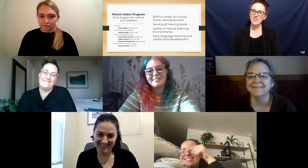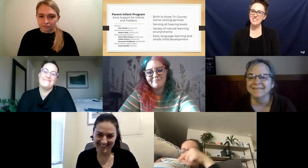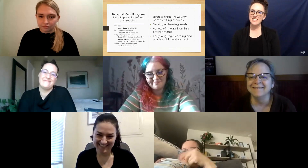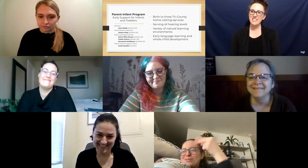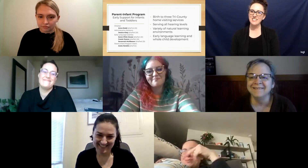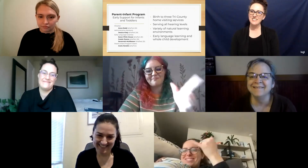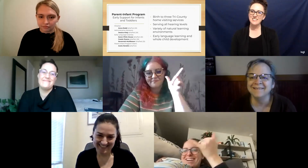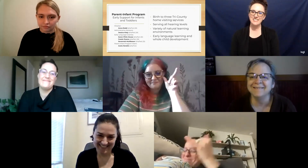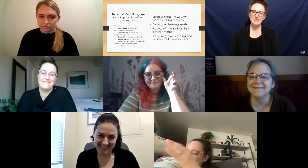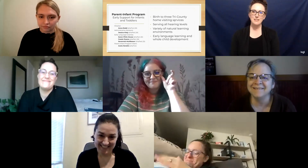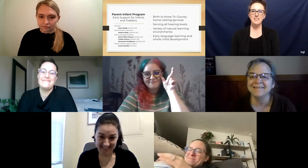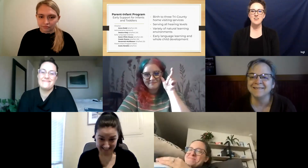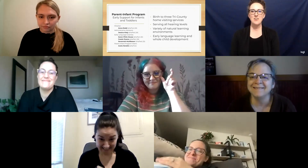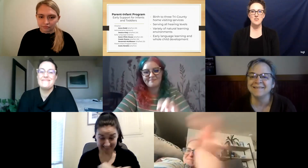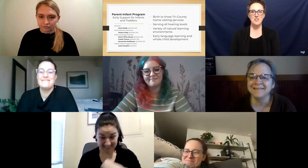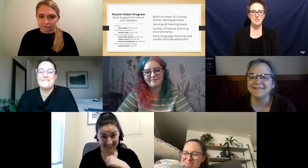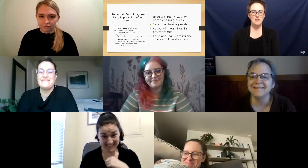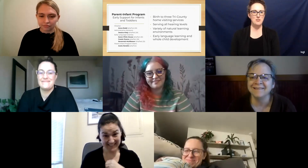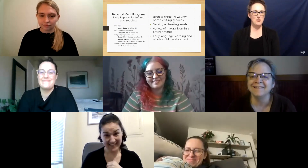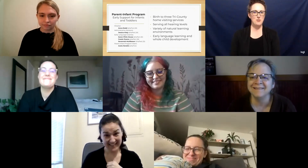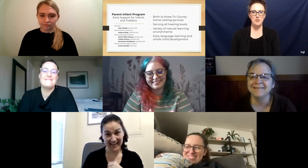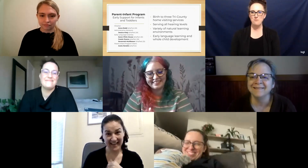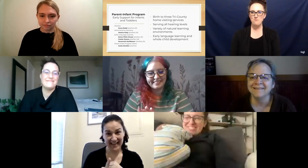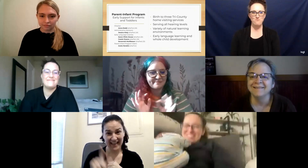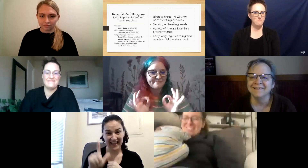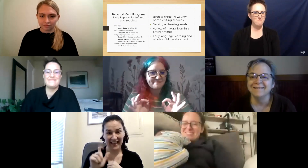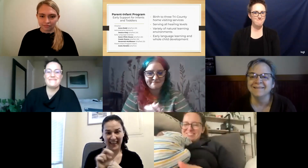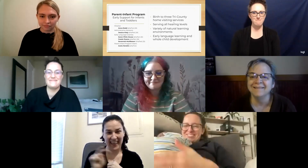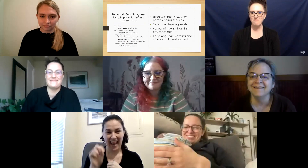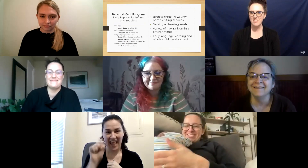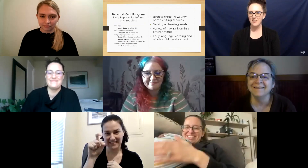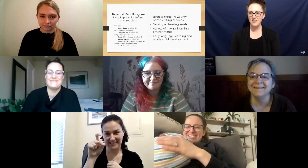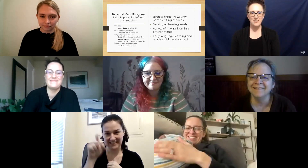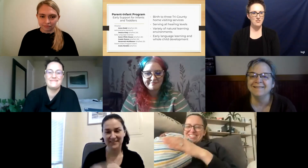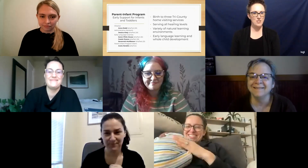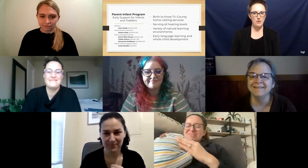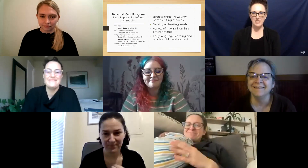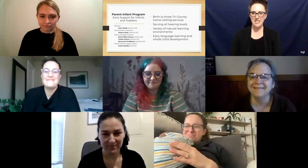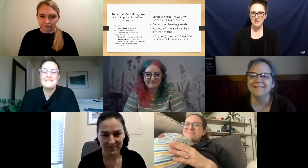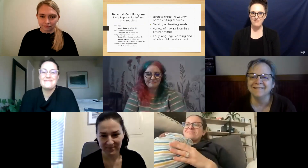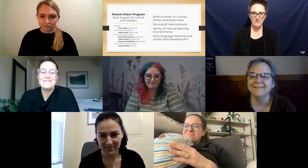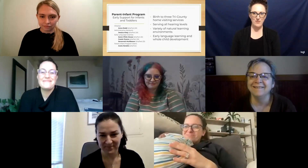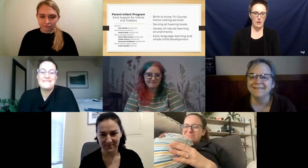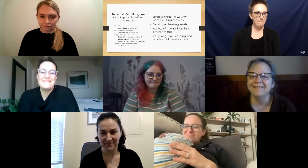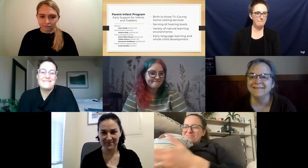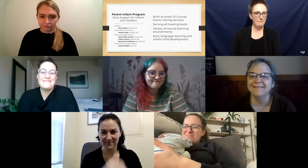So good to see you. I know, look at this little one. I want you to be able to see.